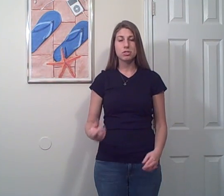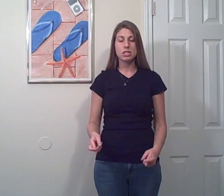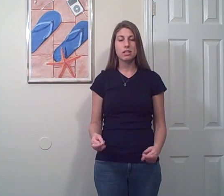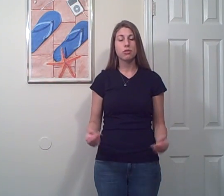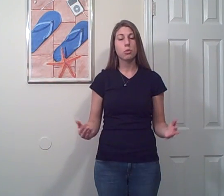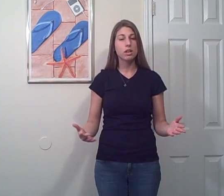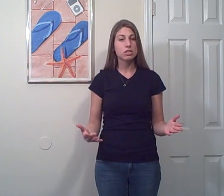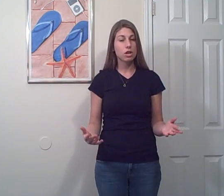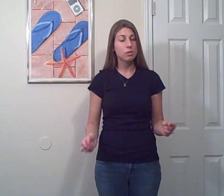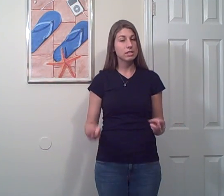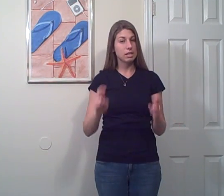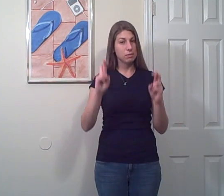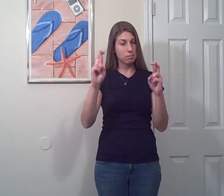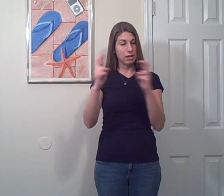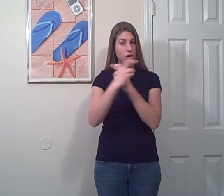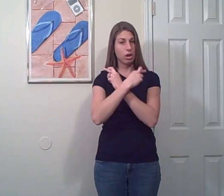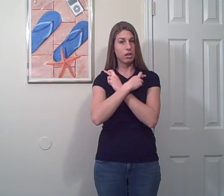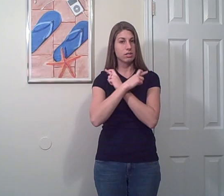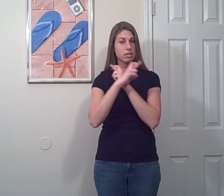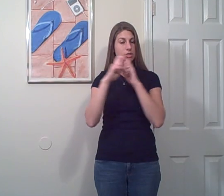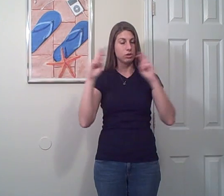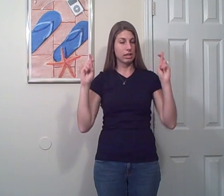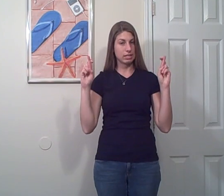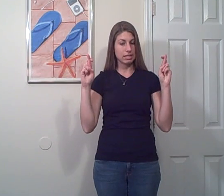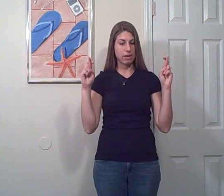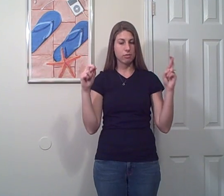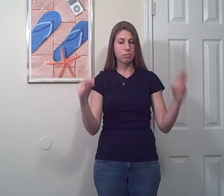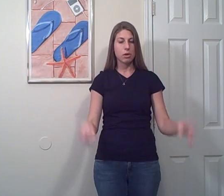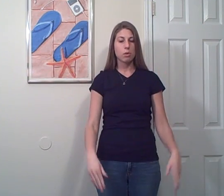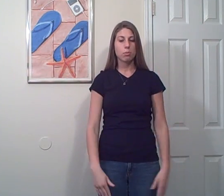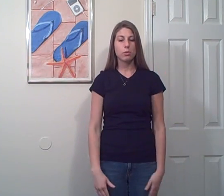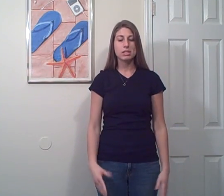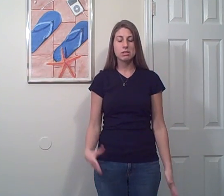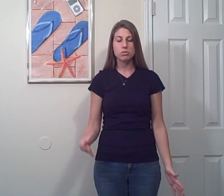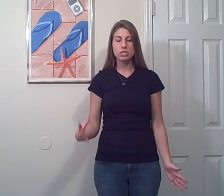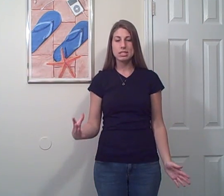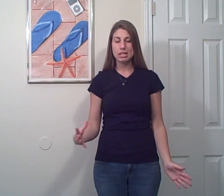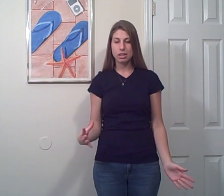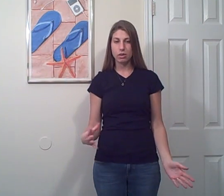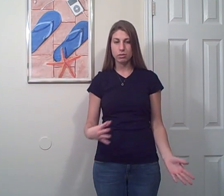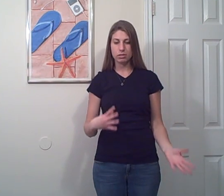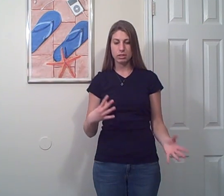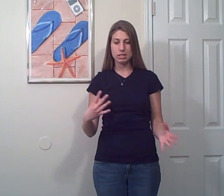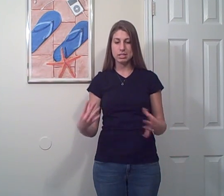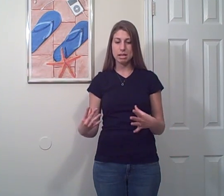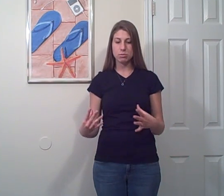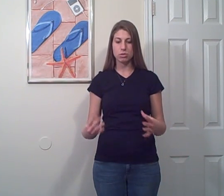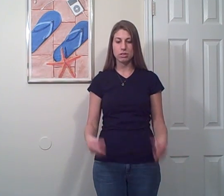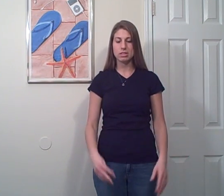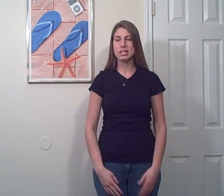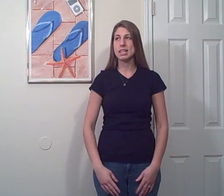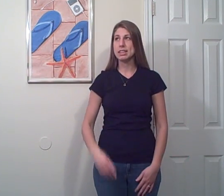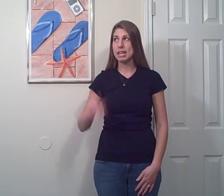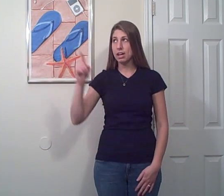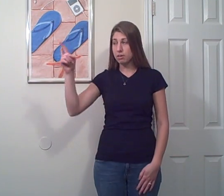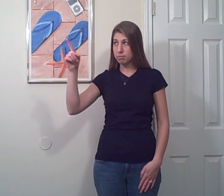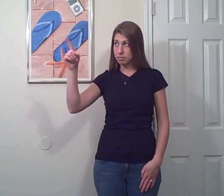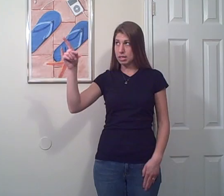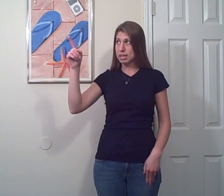Redemption, if you want to know redeem, you make R's and do like save. But redemption's hill, conceptually, you say there,